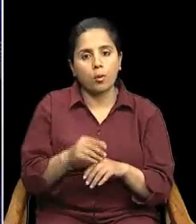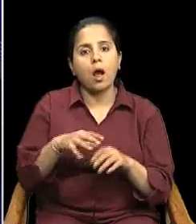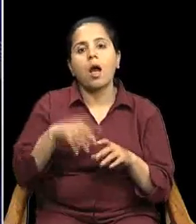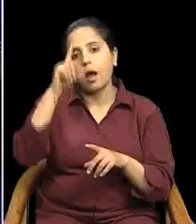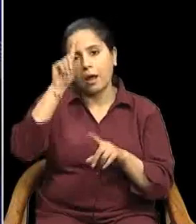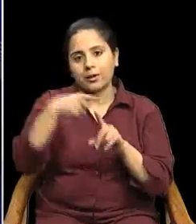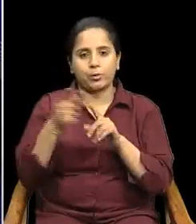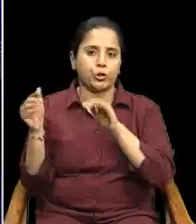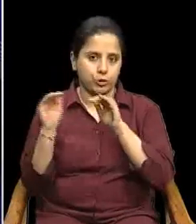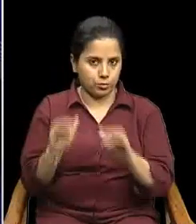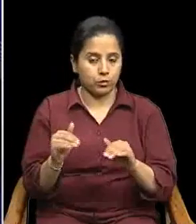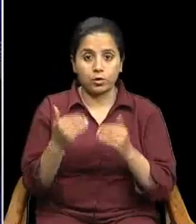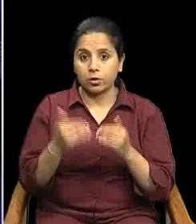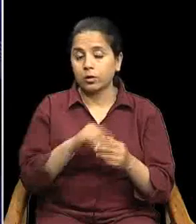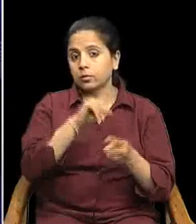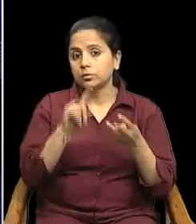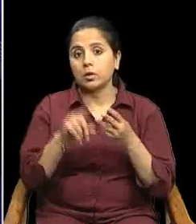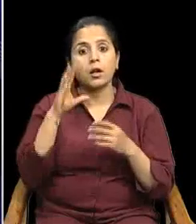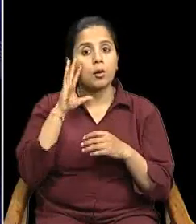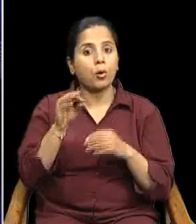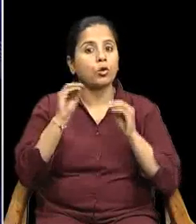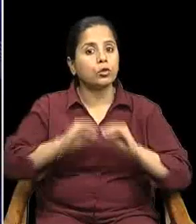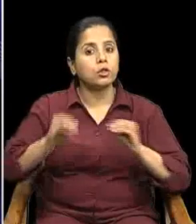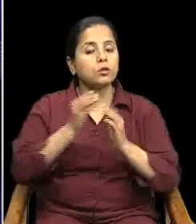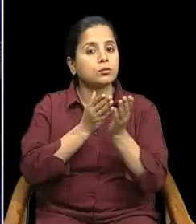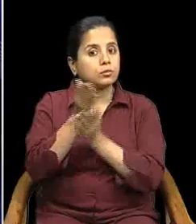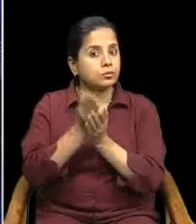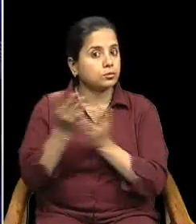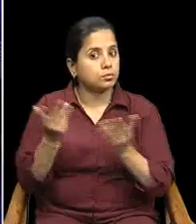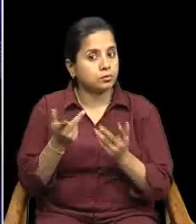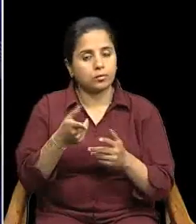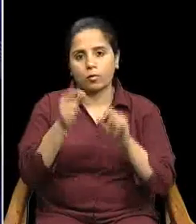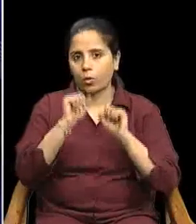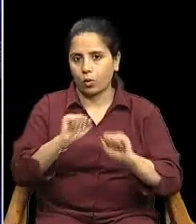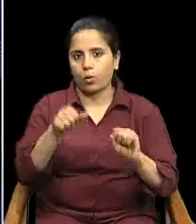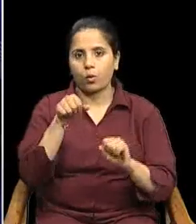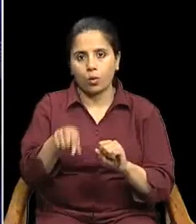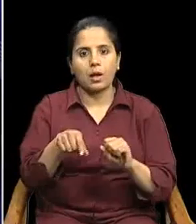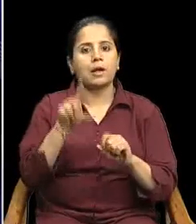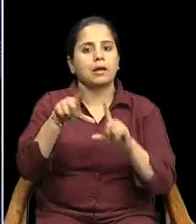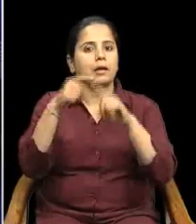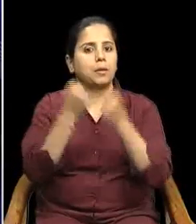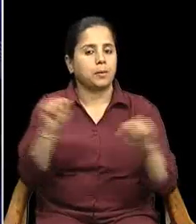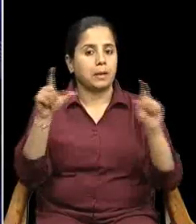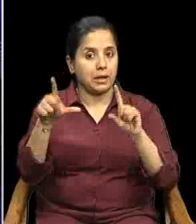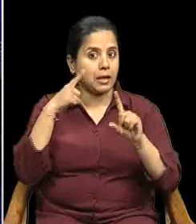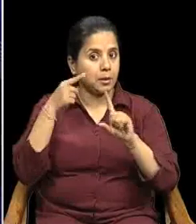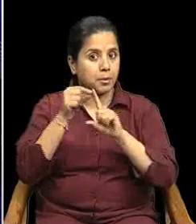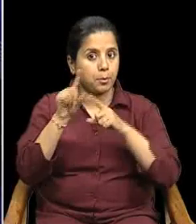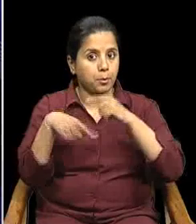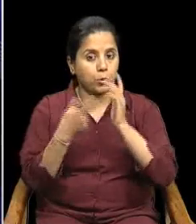expert. Now, the next important teaching pedagogy is your librettism. Now, this is